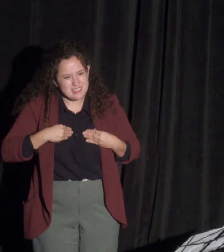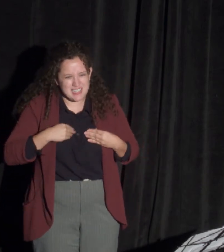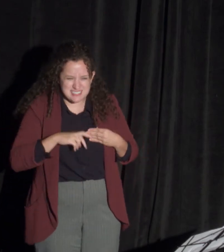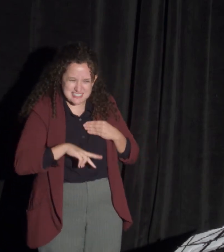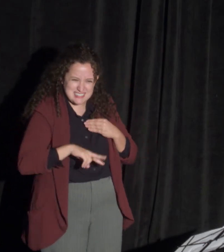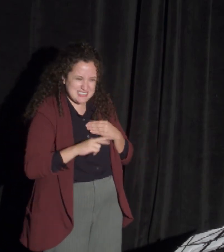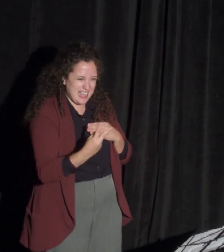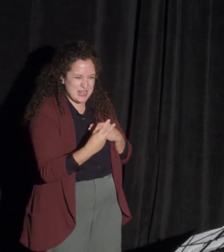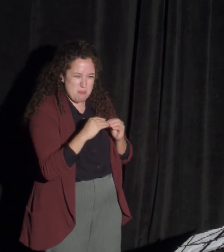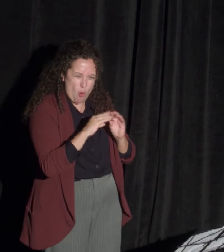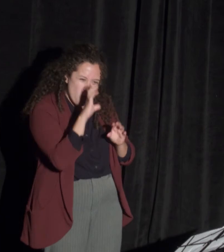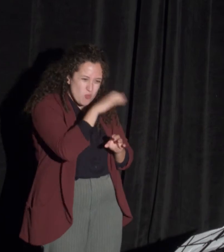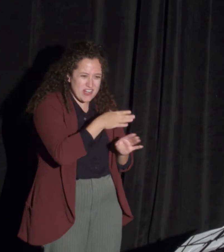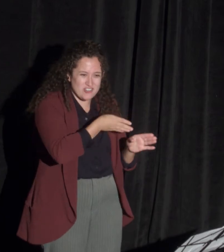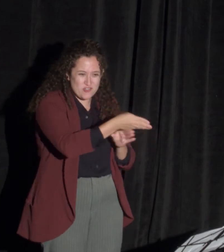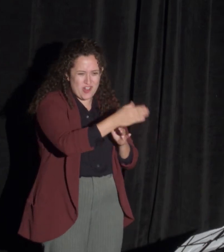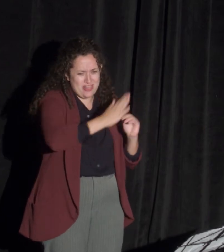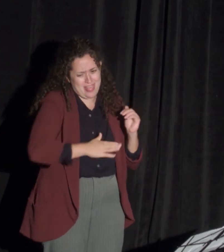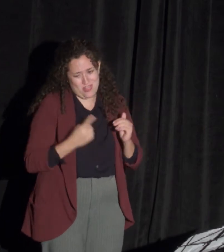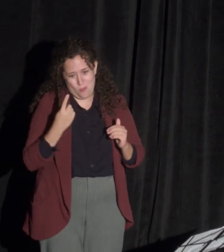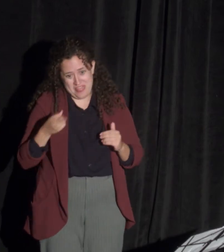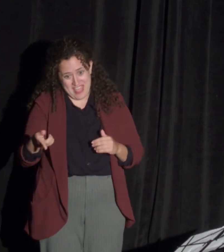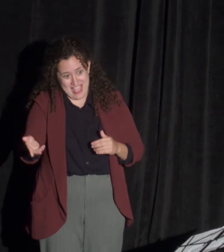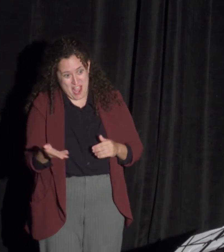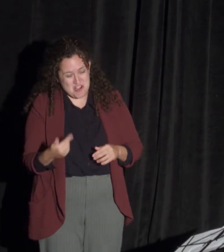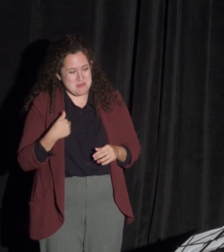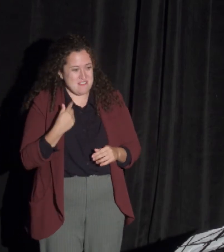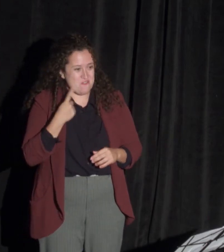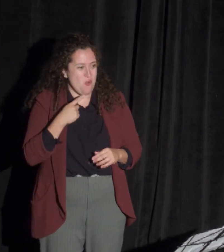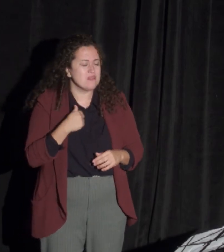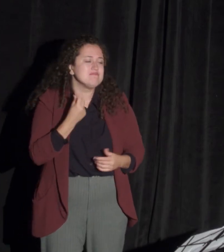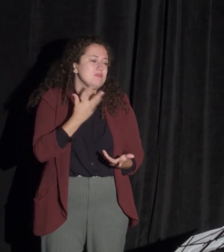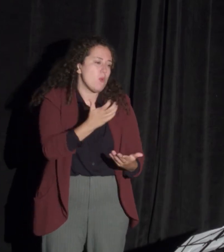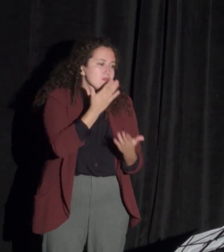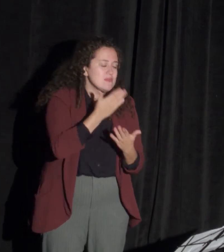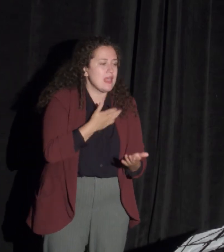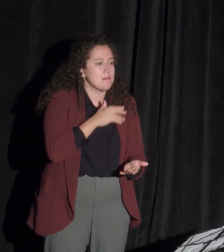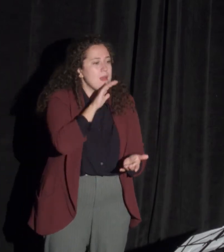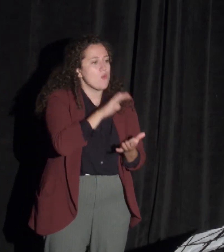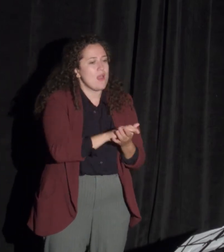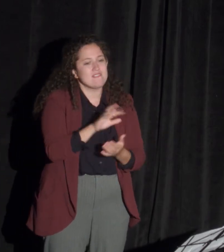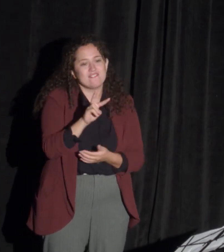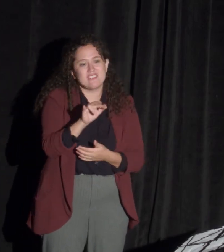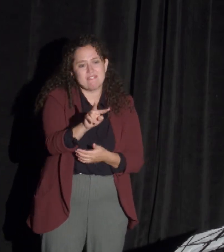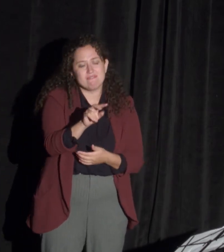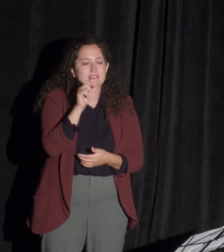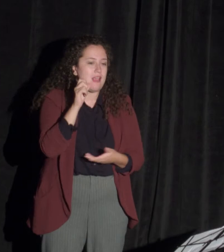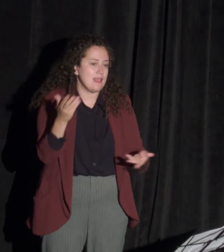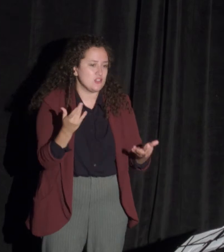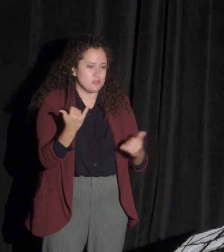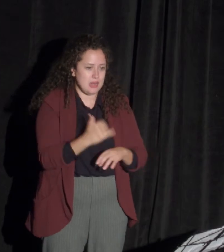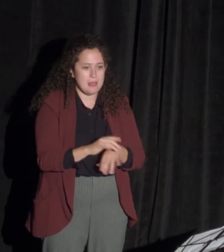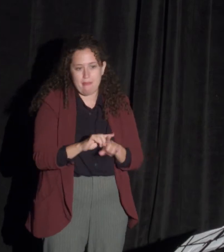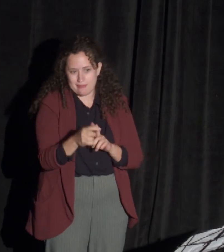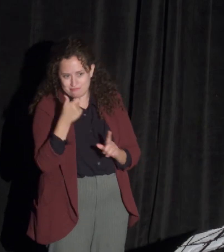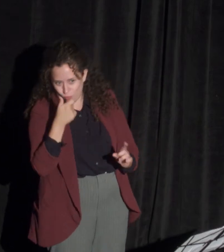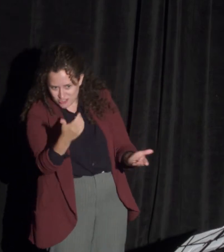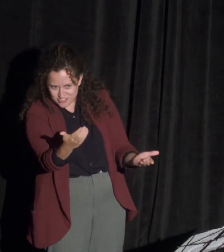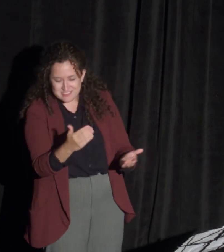And most of all, I want to thank my darling wife, Viv, who is not here tonight, but is watching. Telling you